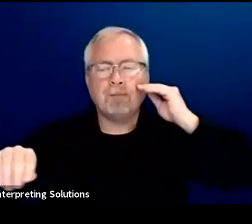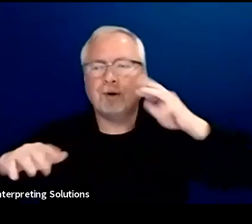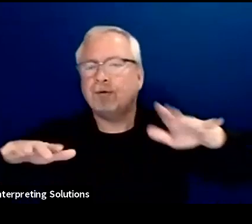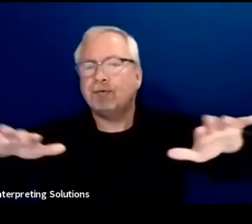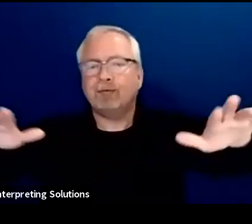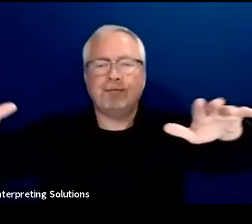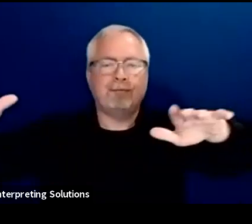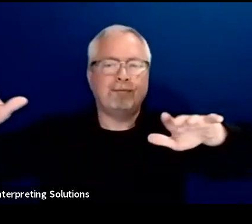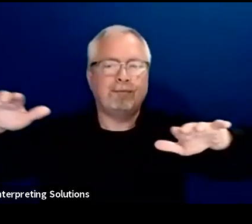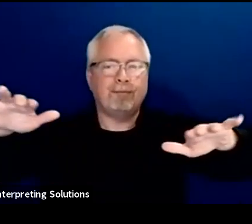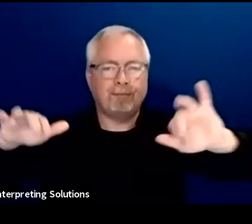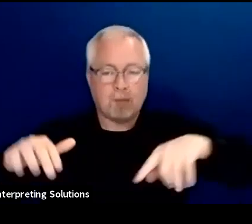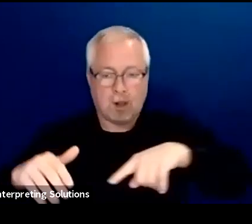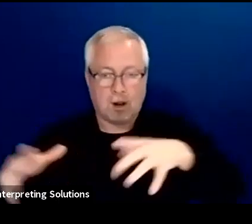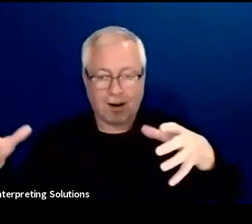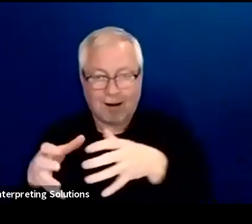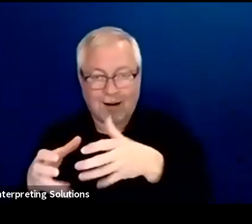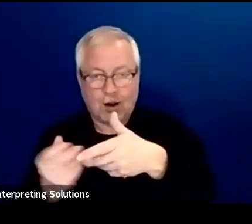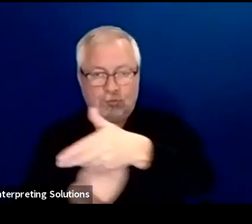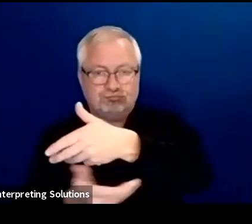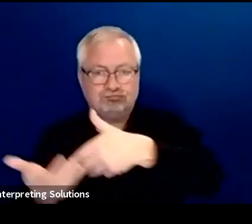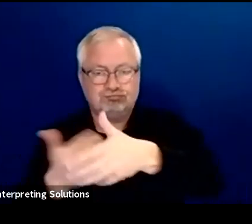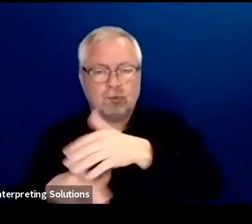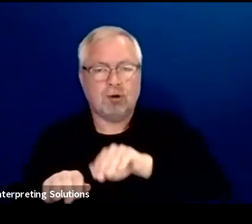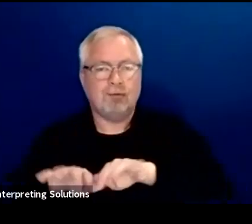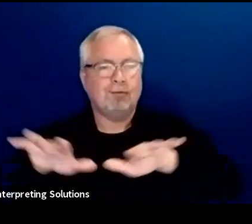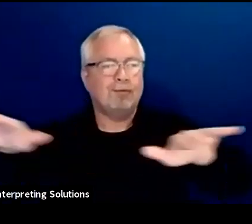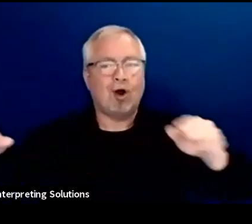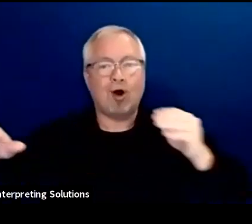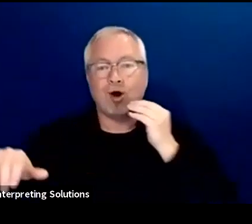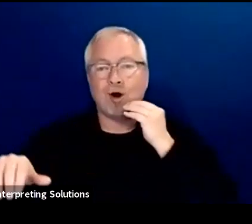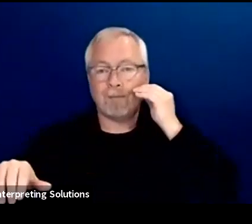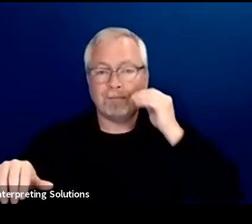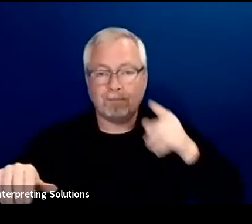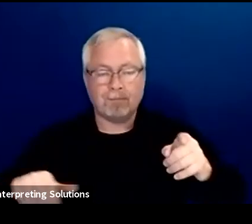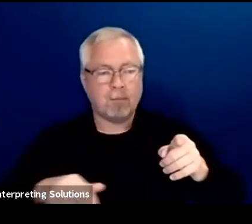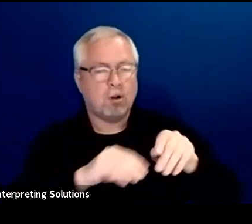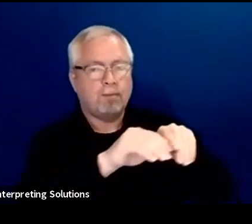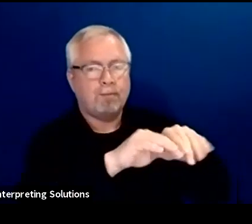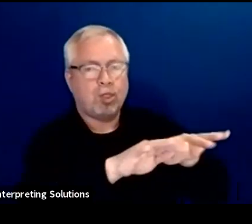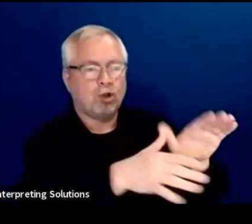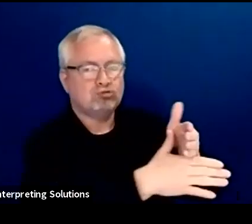but then when they went back into their households, they had the opportunity to share it within their households.